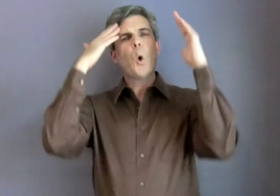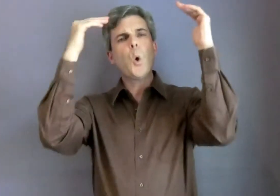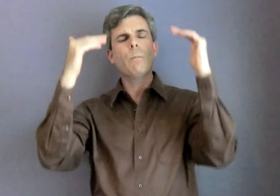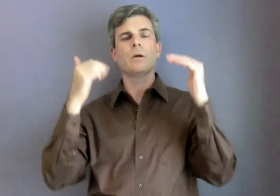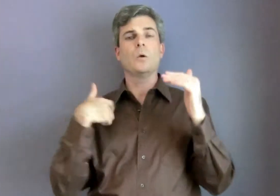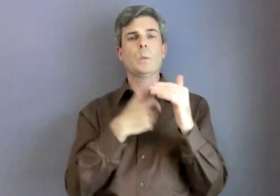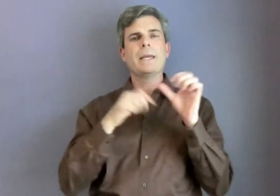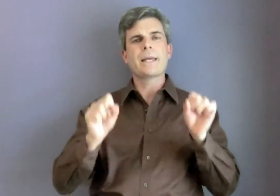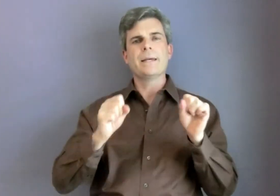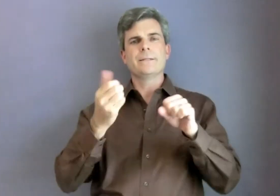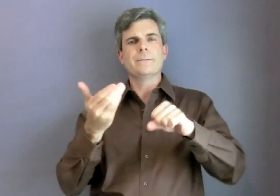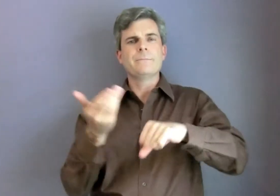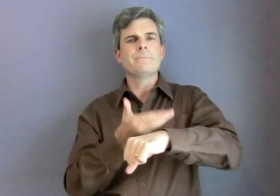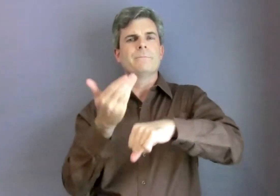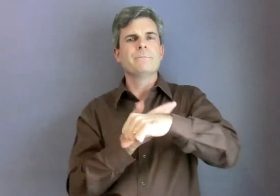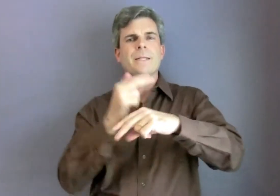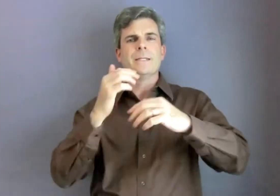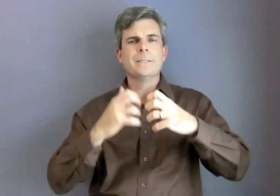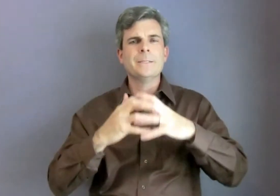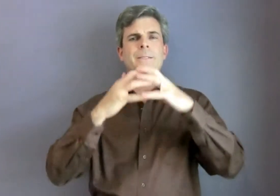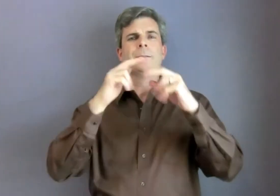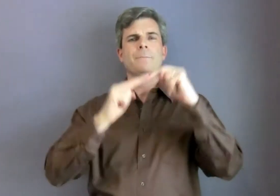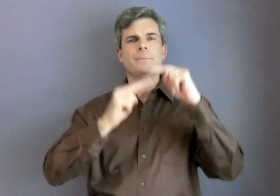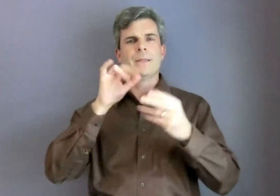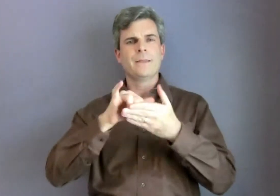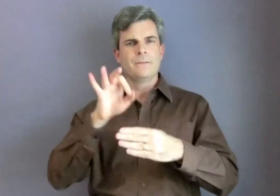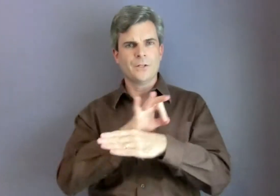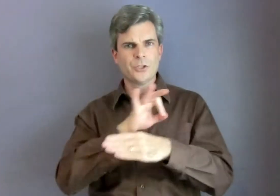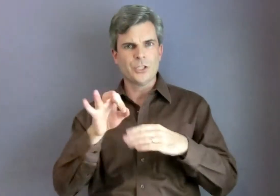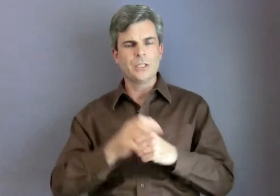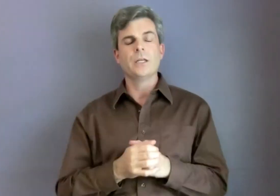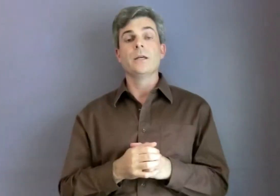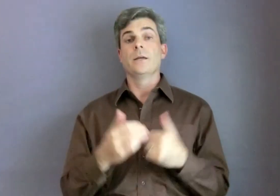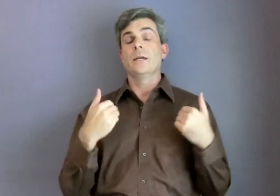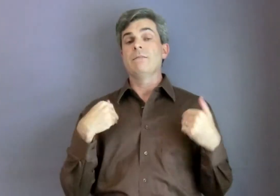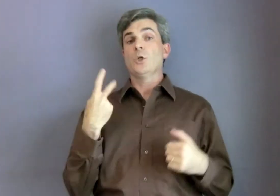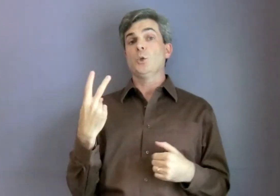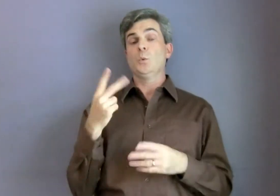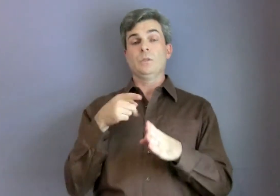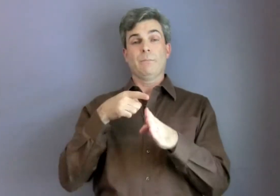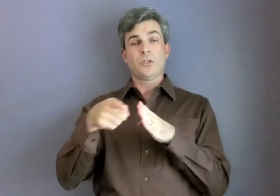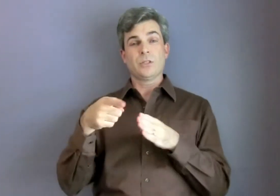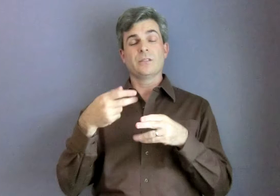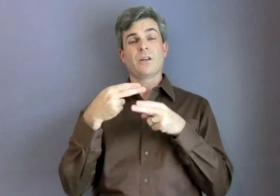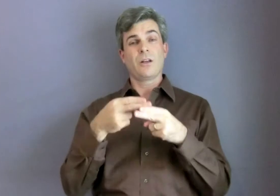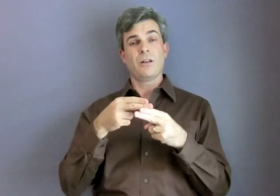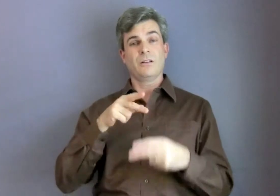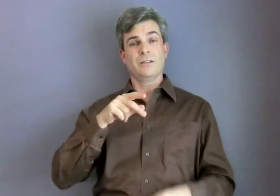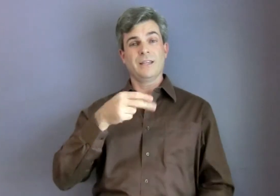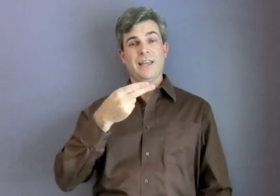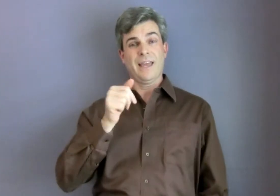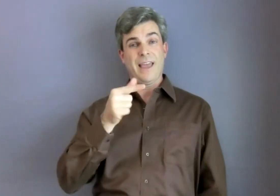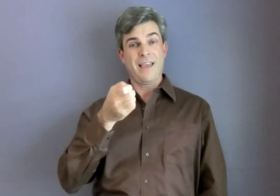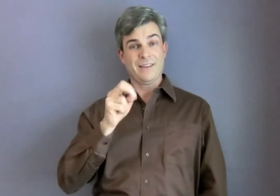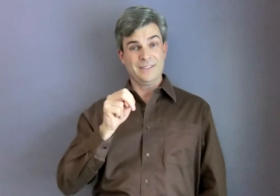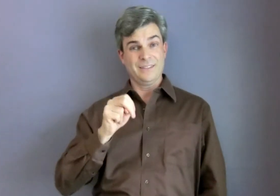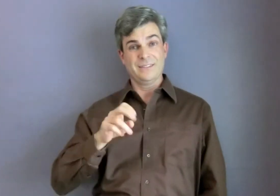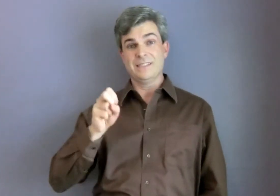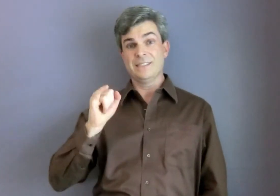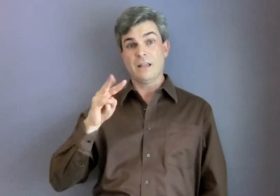Indeed, the mind can redefine itself, and this was demonstrated by 2 specialists called Hagen and Silver back in the 1970s. The global